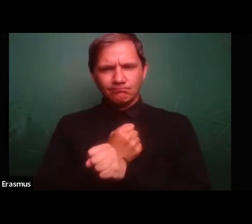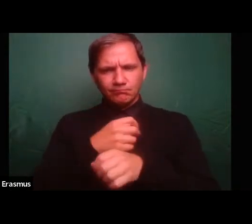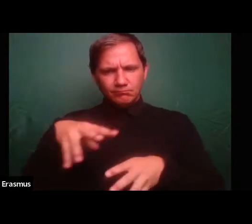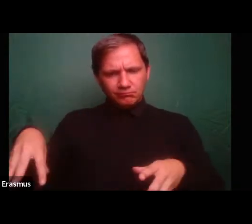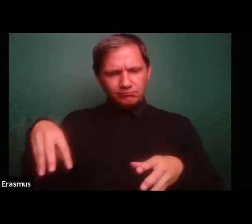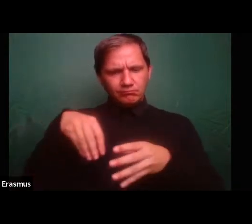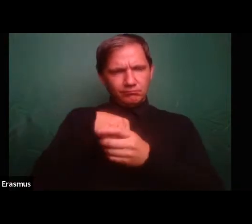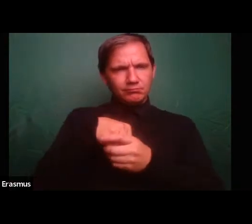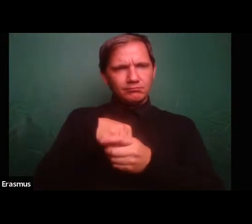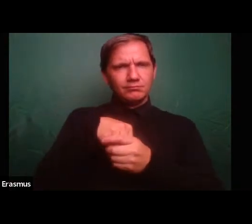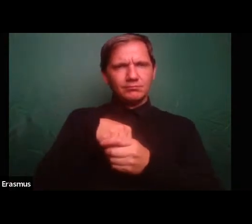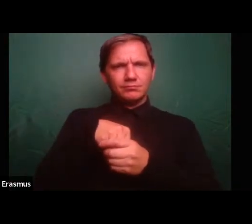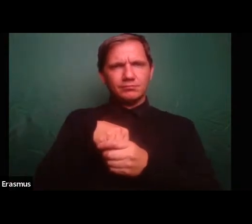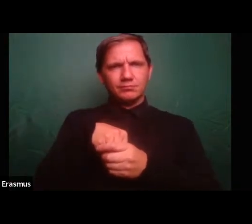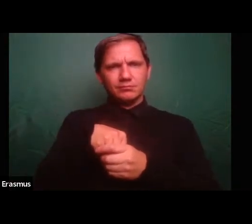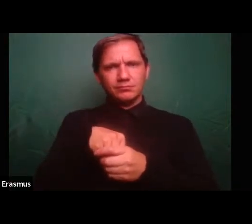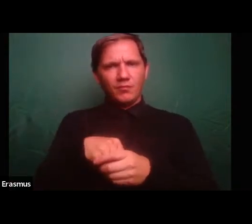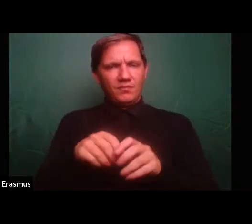this.